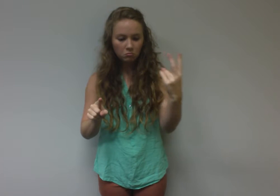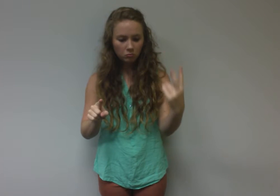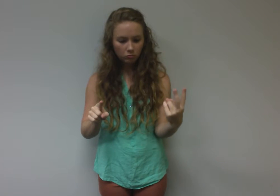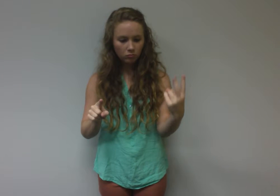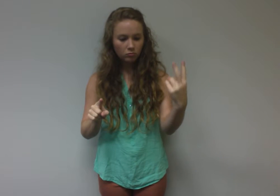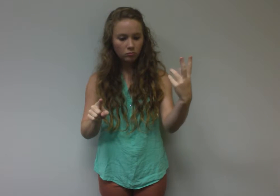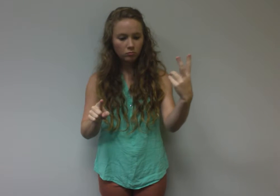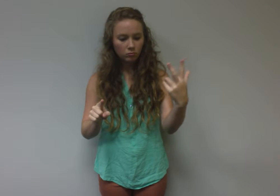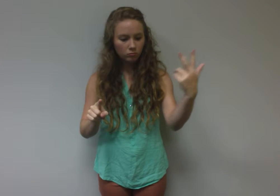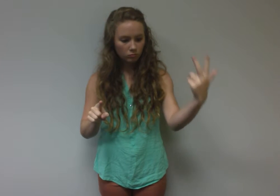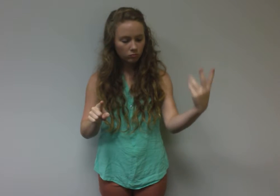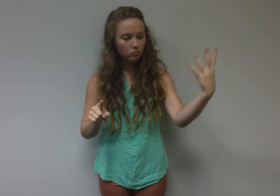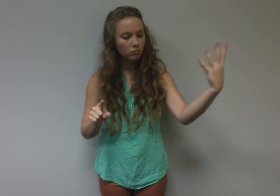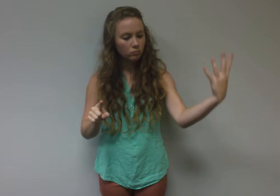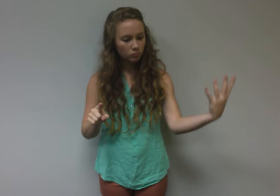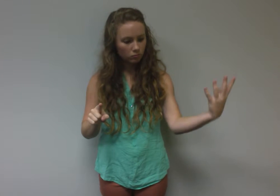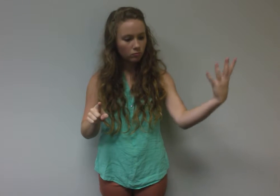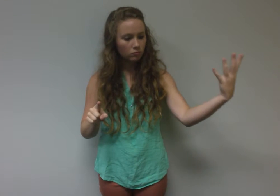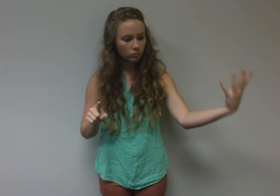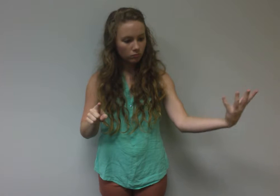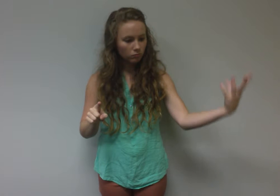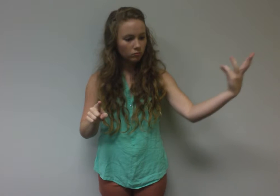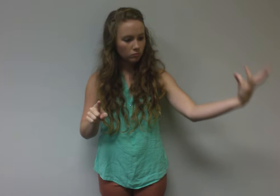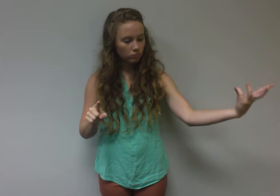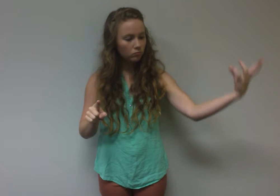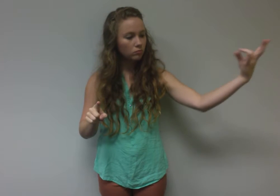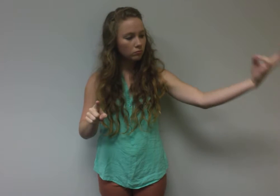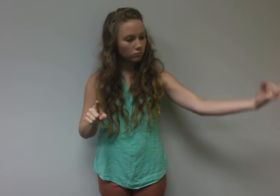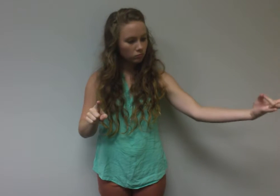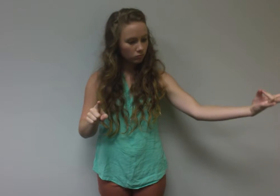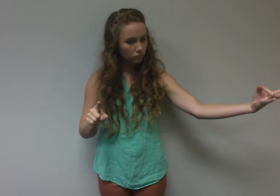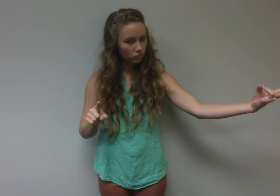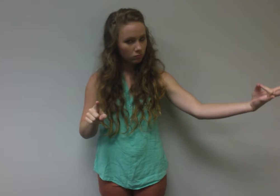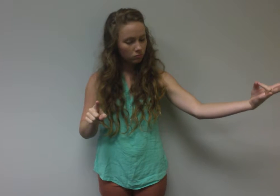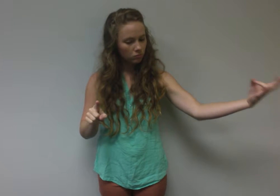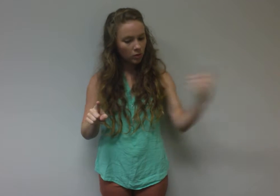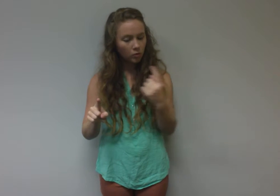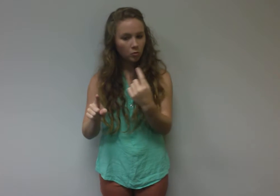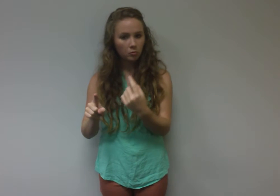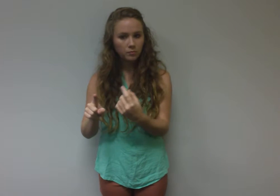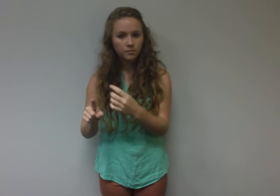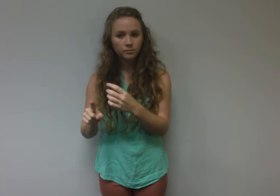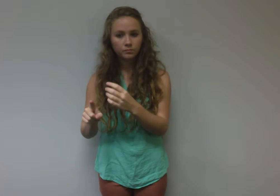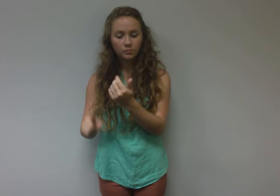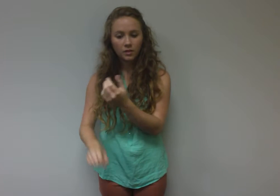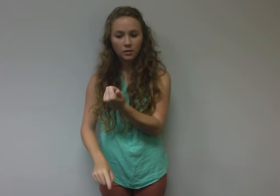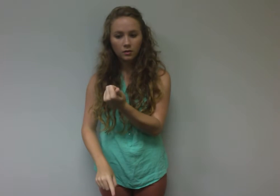3, 4, 5, 6, 7. Oh, that 15 shows up again. So 8 plus 7 is